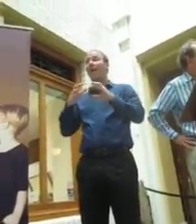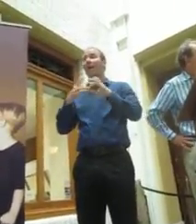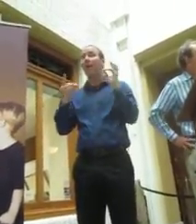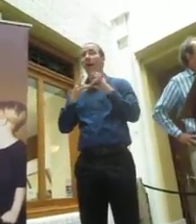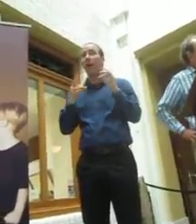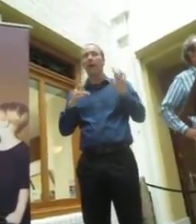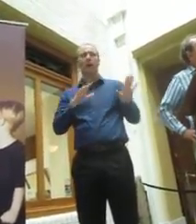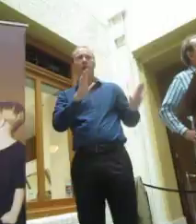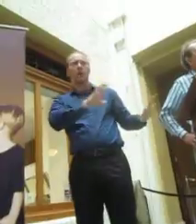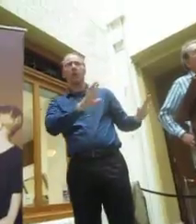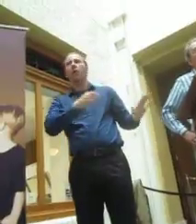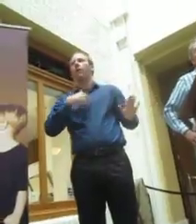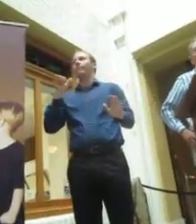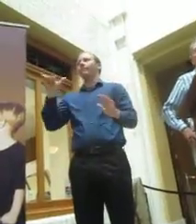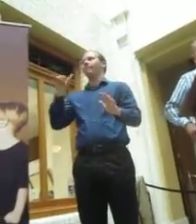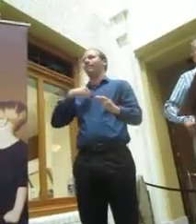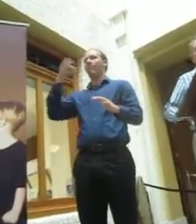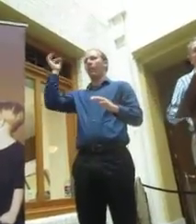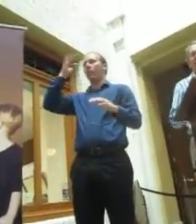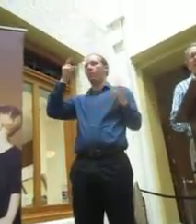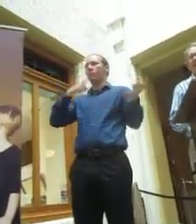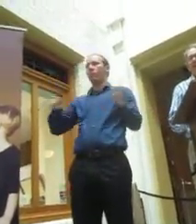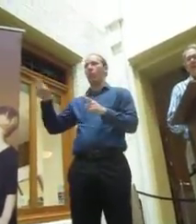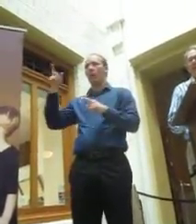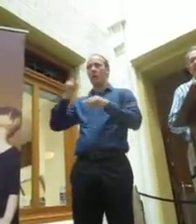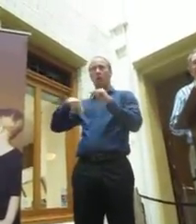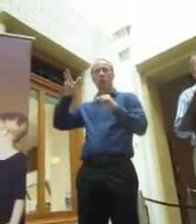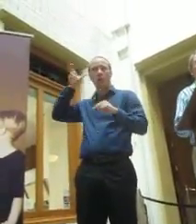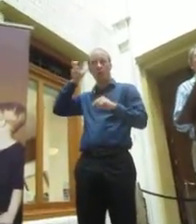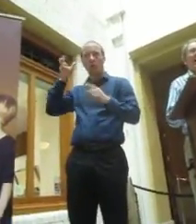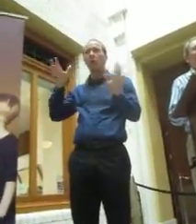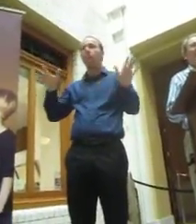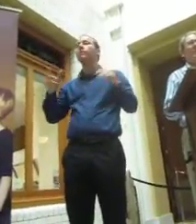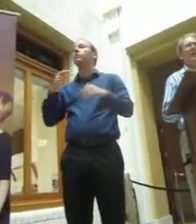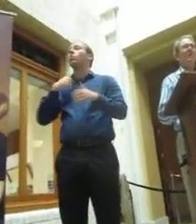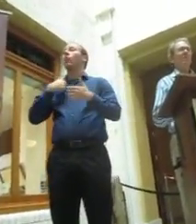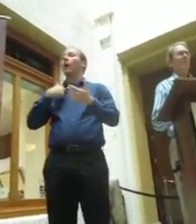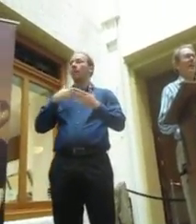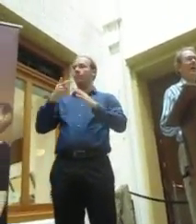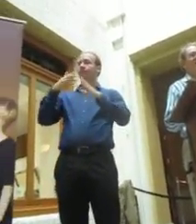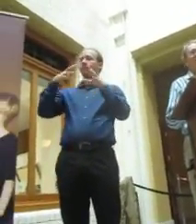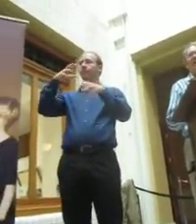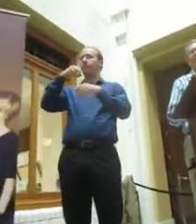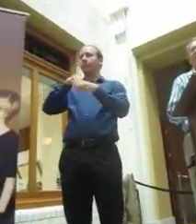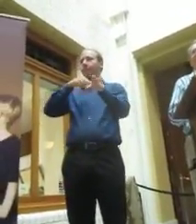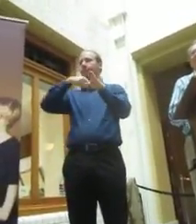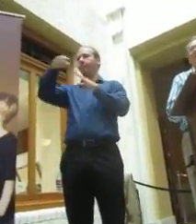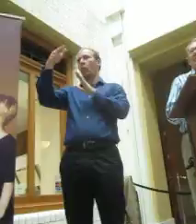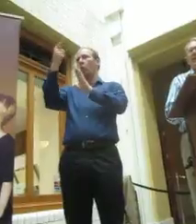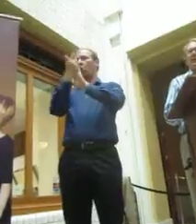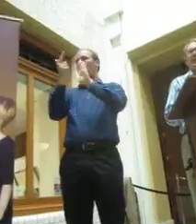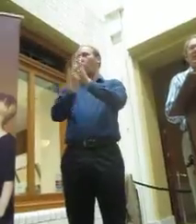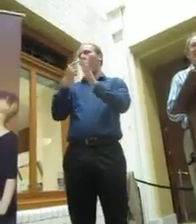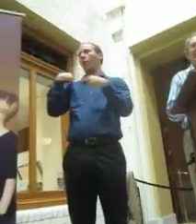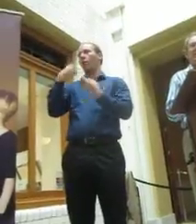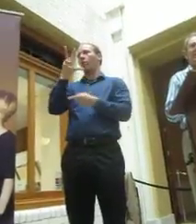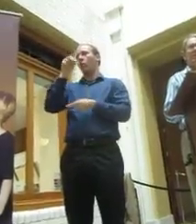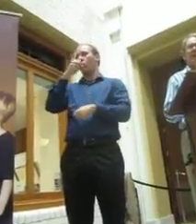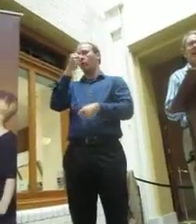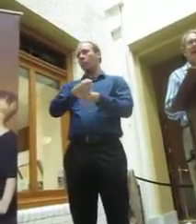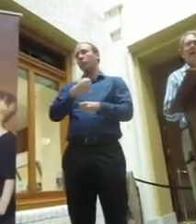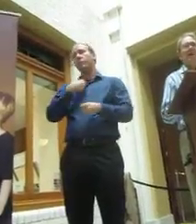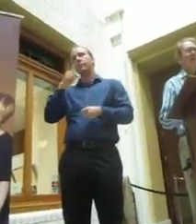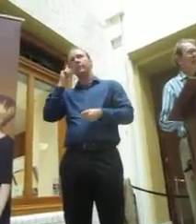that. I've been practicing law for 30 years. I've been deaf or hard of hearing for about 60